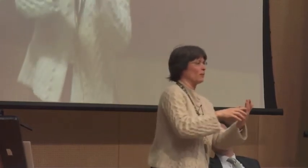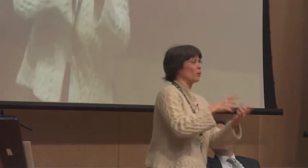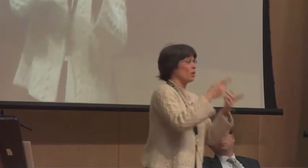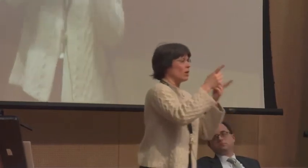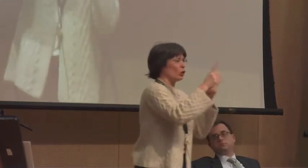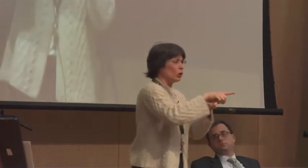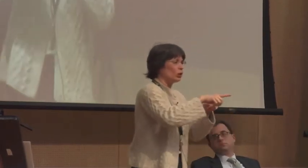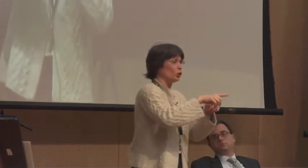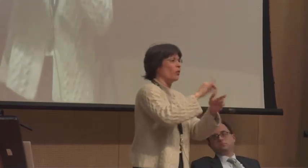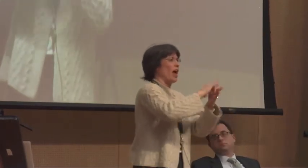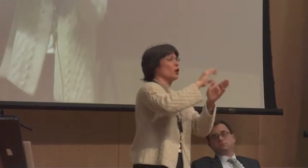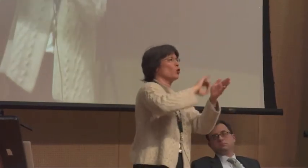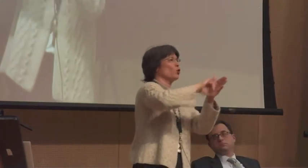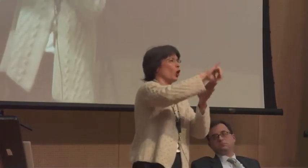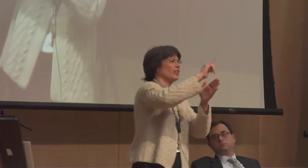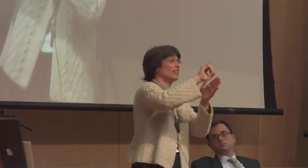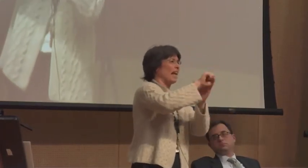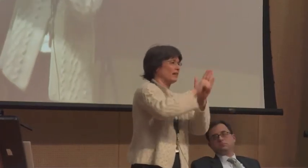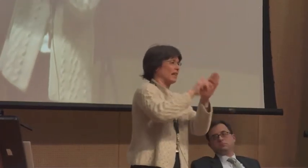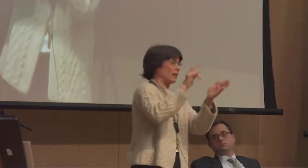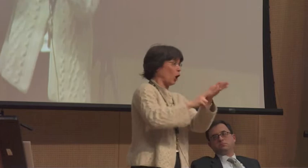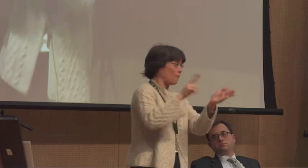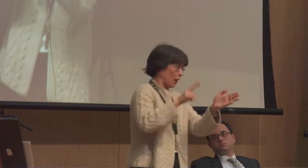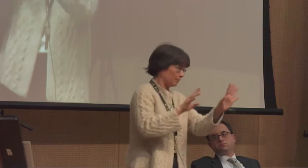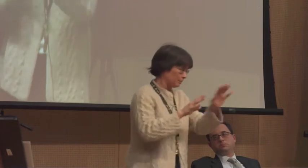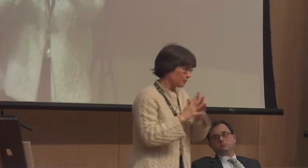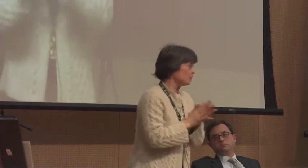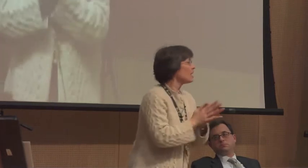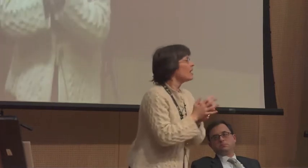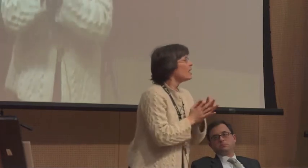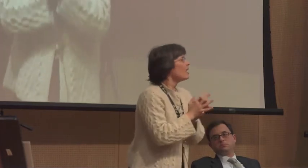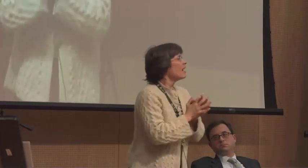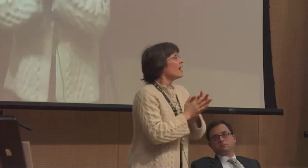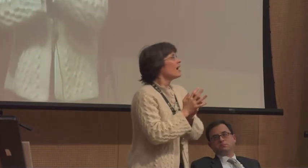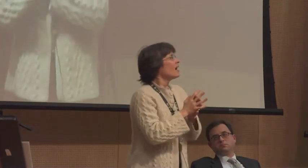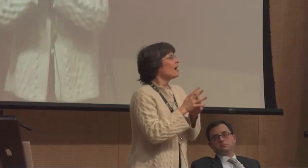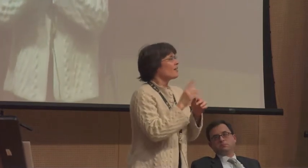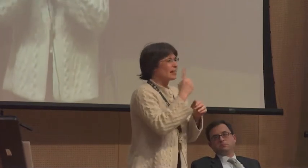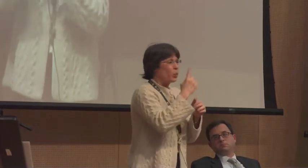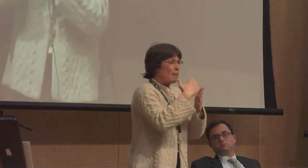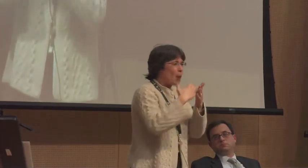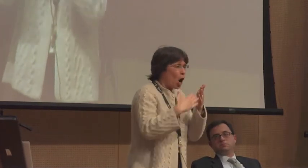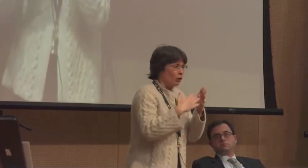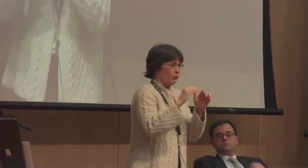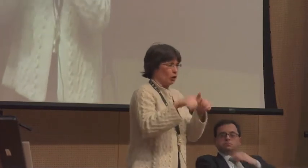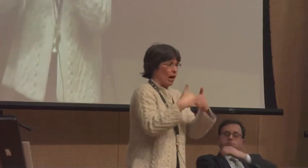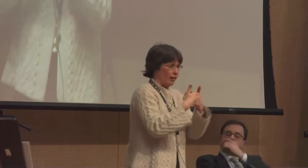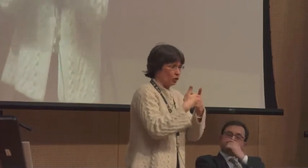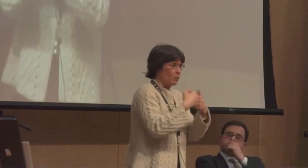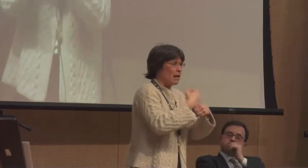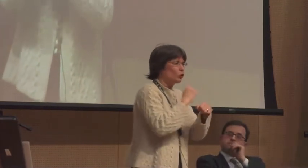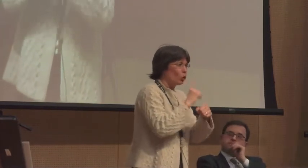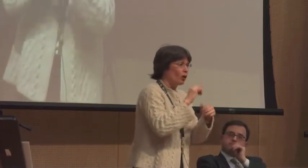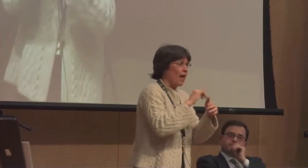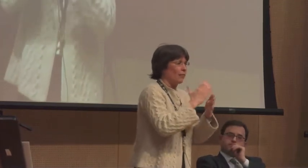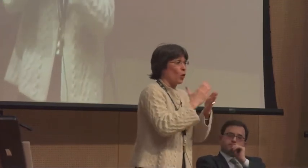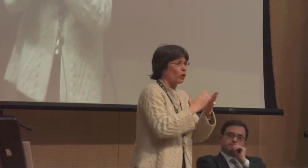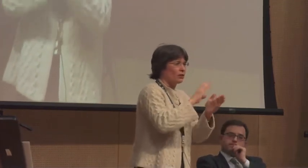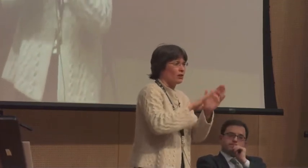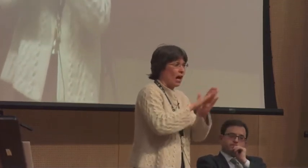that we agreed to that New York State signed off on. That's one part of the challenge, to make sure that the courses